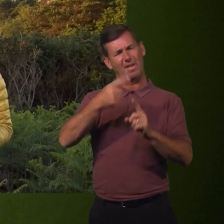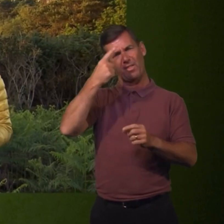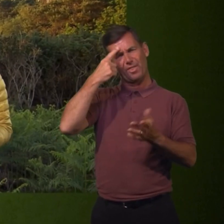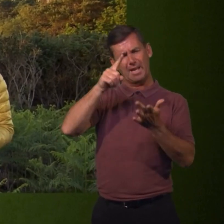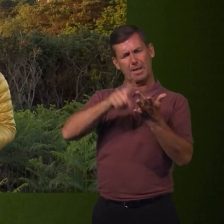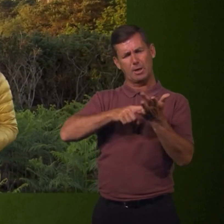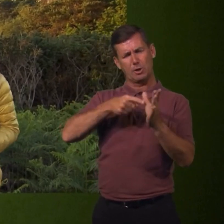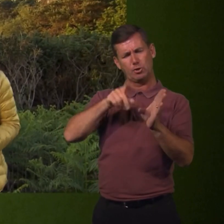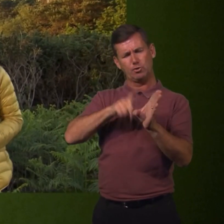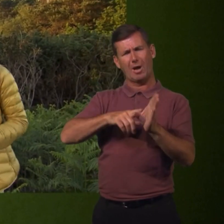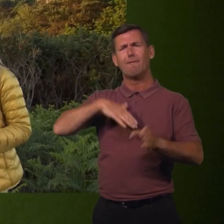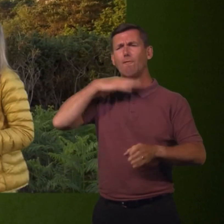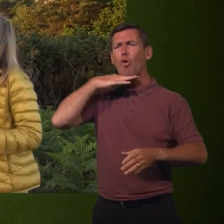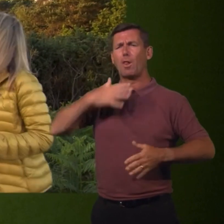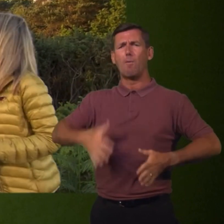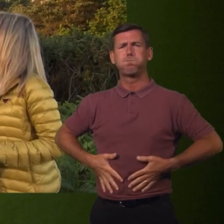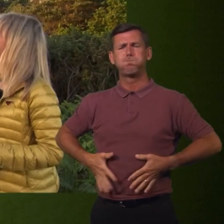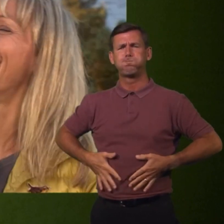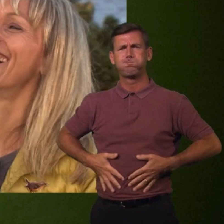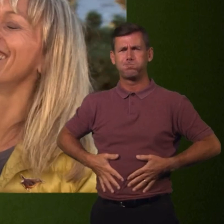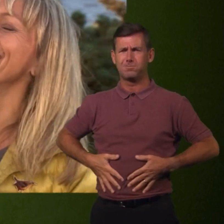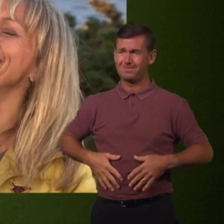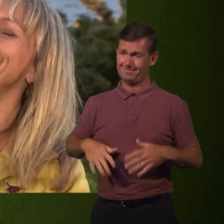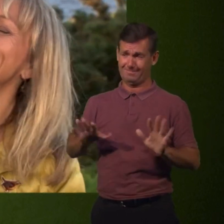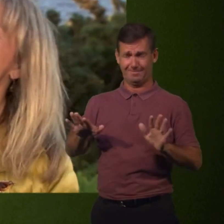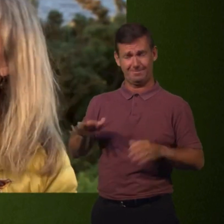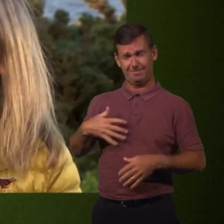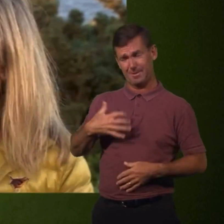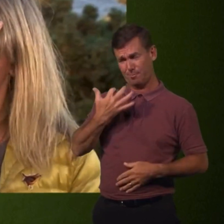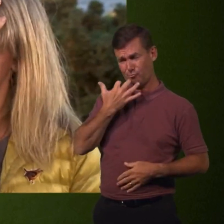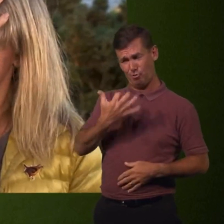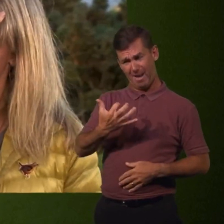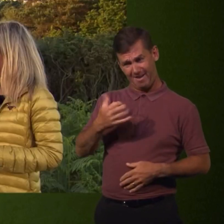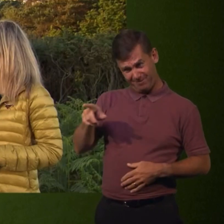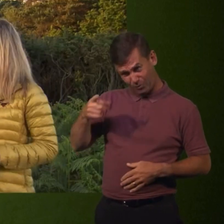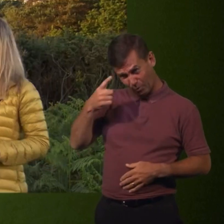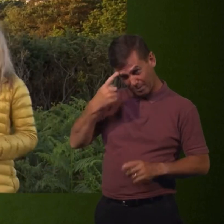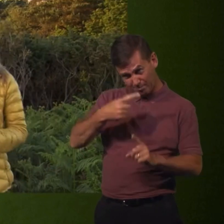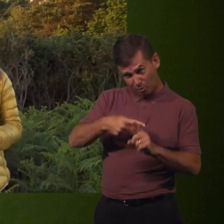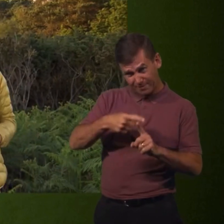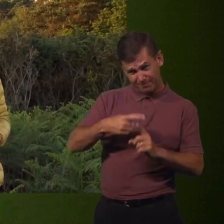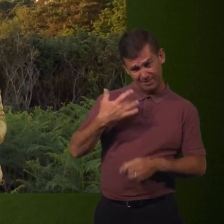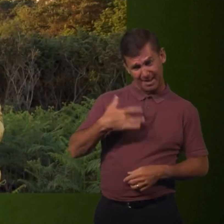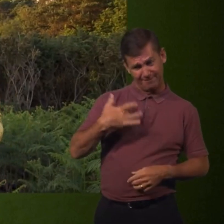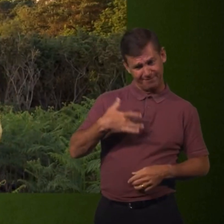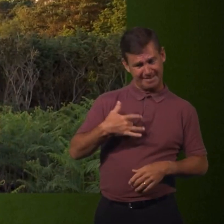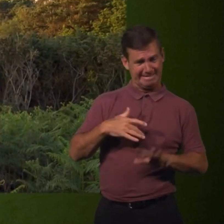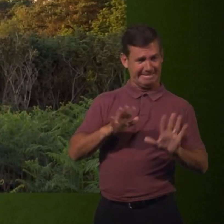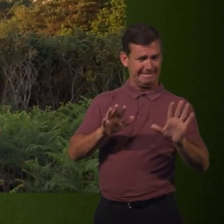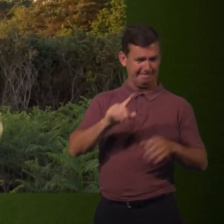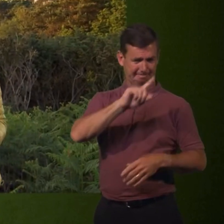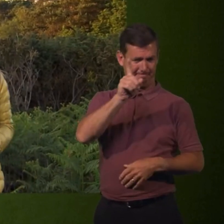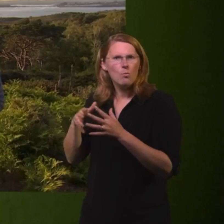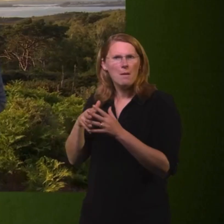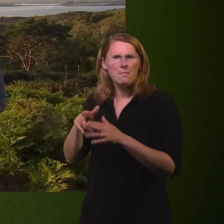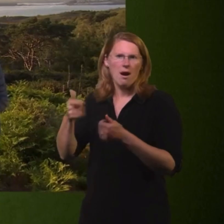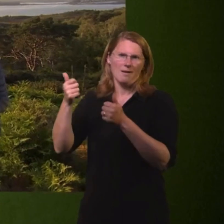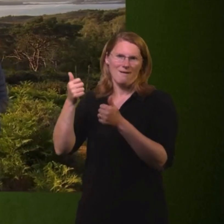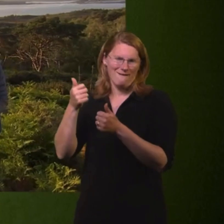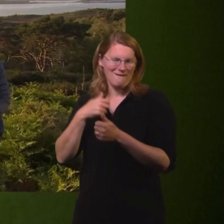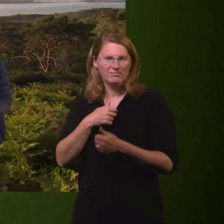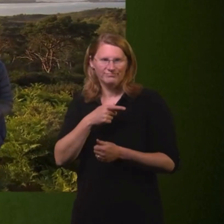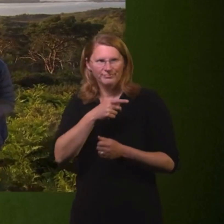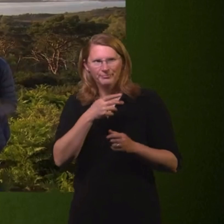not hungry anymore. Brave. Brave and bold from you there. I know. Keep your eyes on the live cameras.